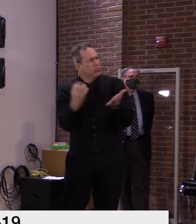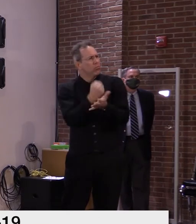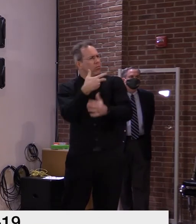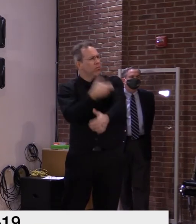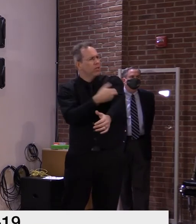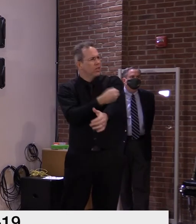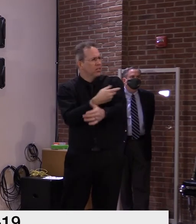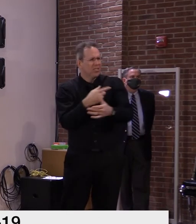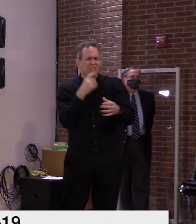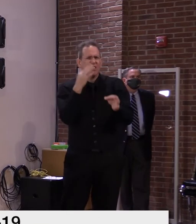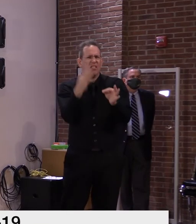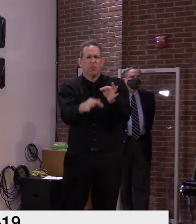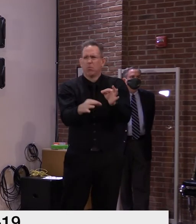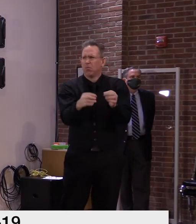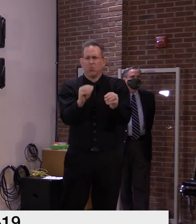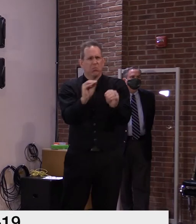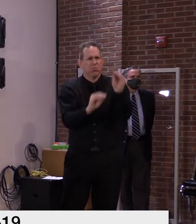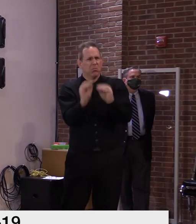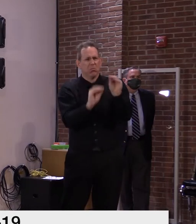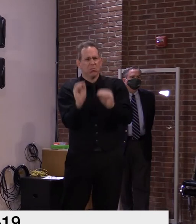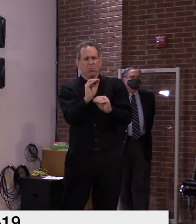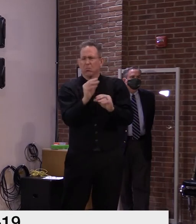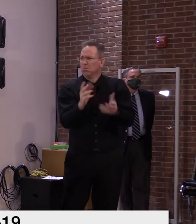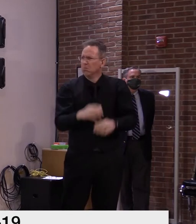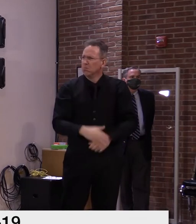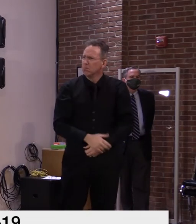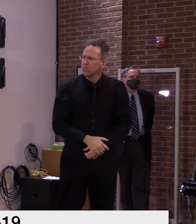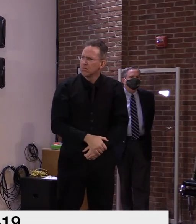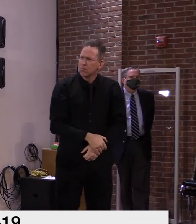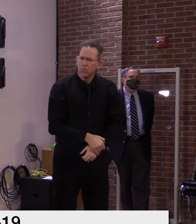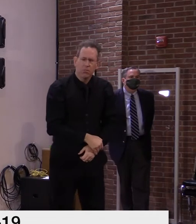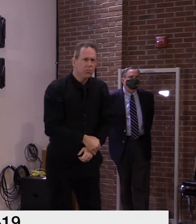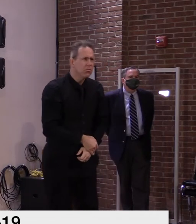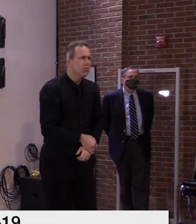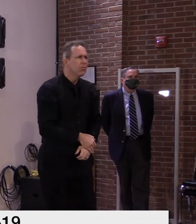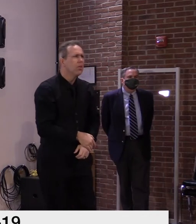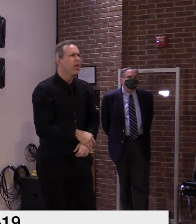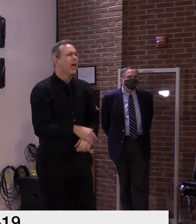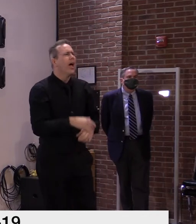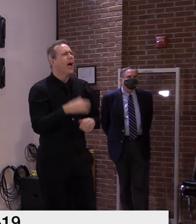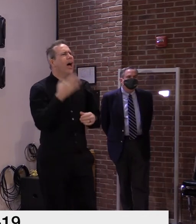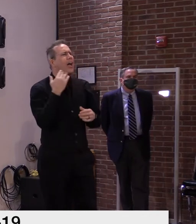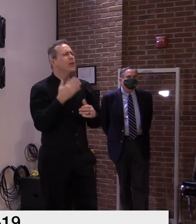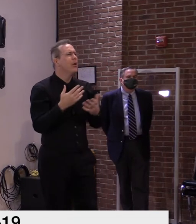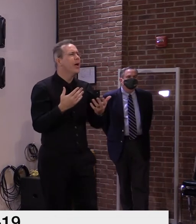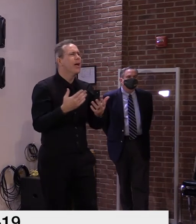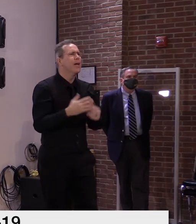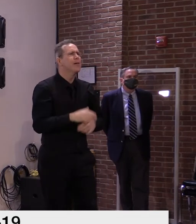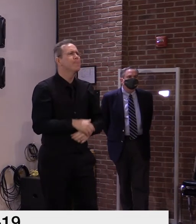that there isn't an announcement that they're next.